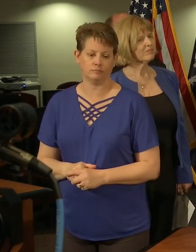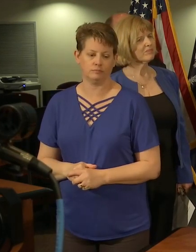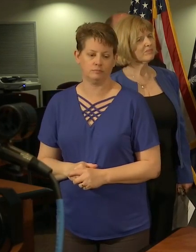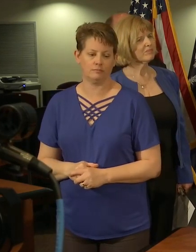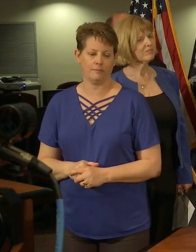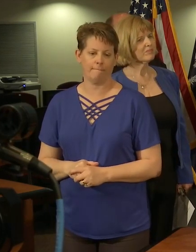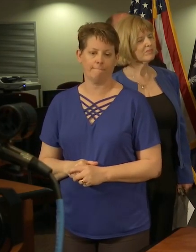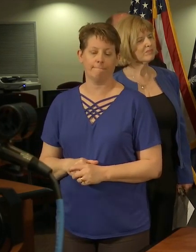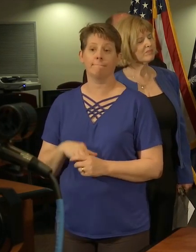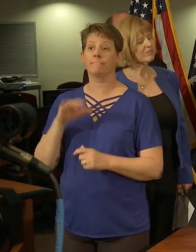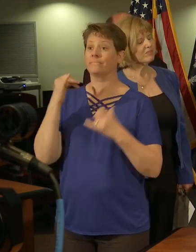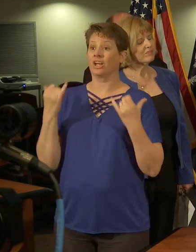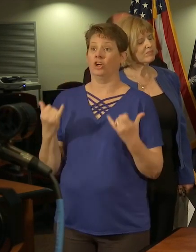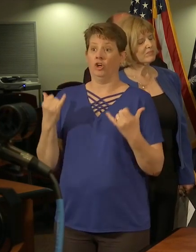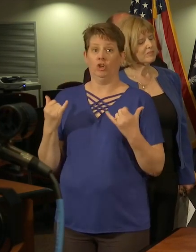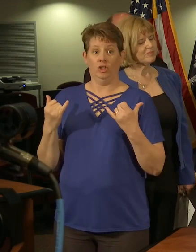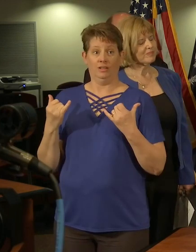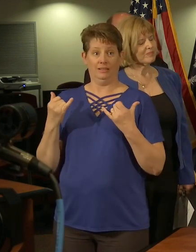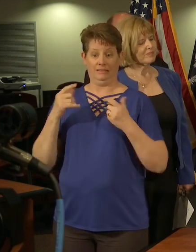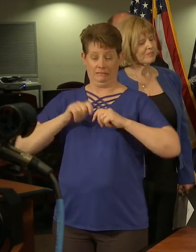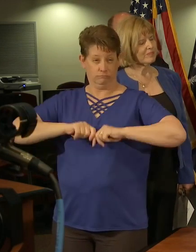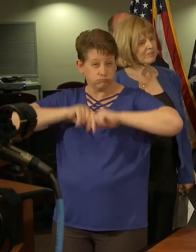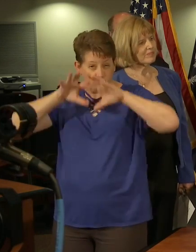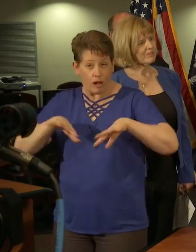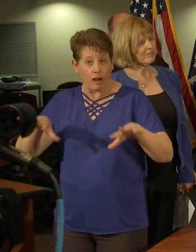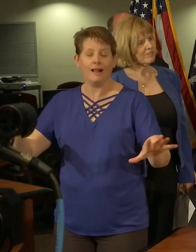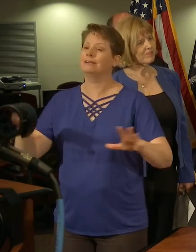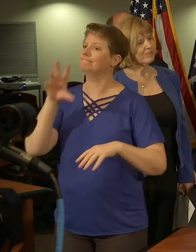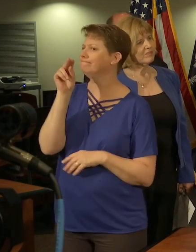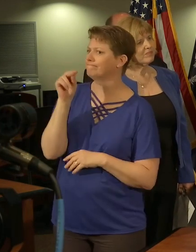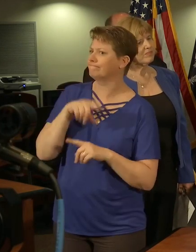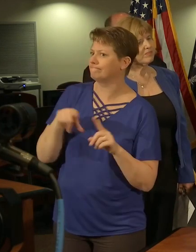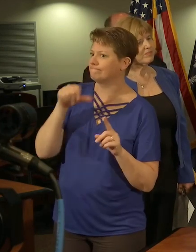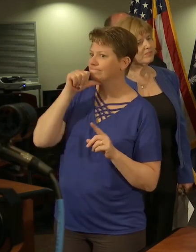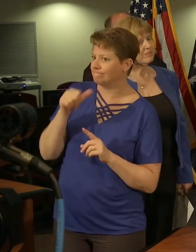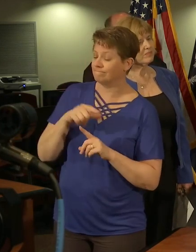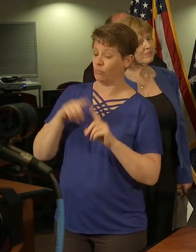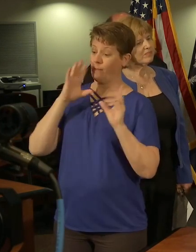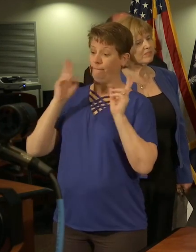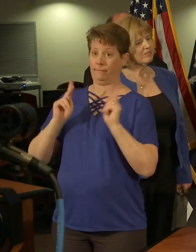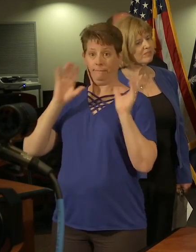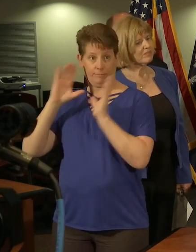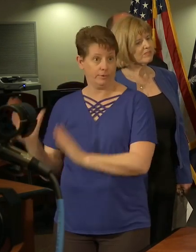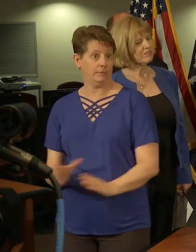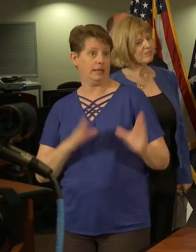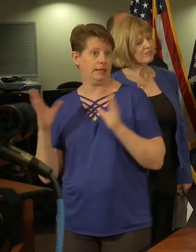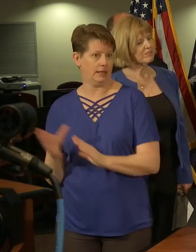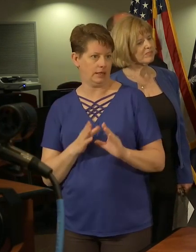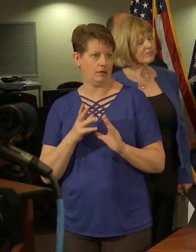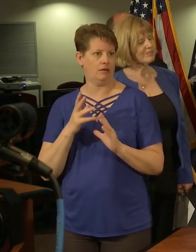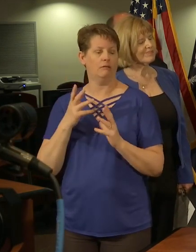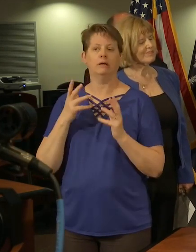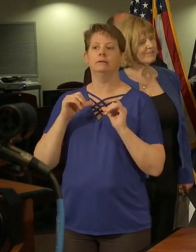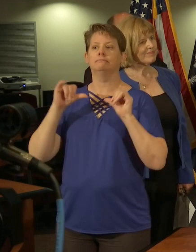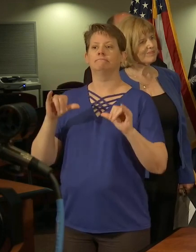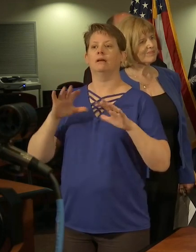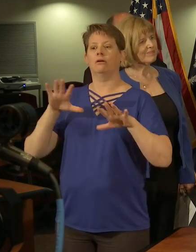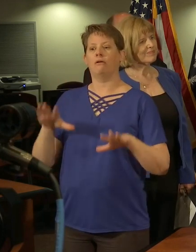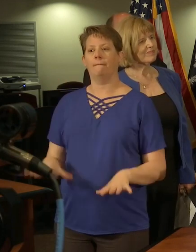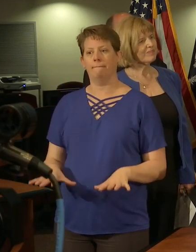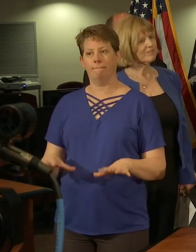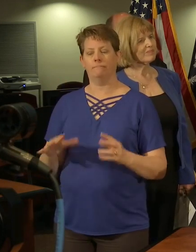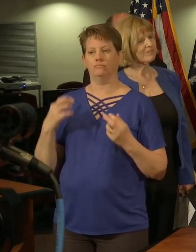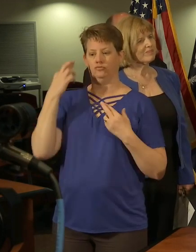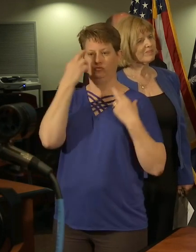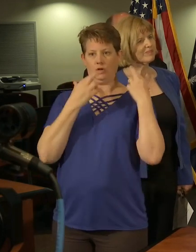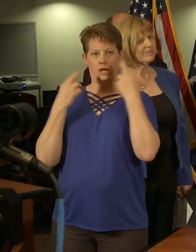not currently seeing widespread transmission in South Carolina, we want people to be prepared and to remain calm and rational